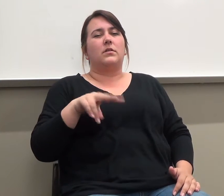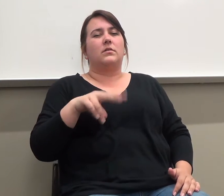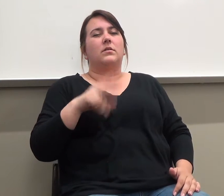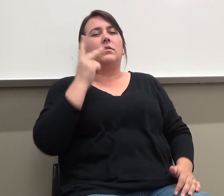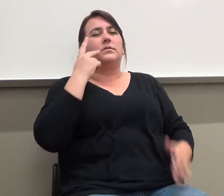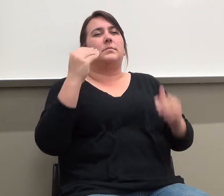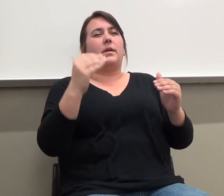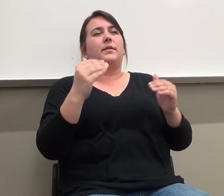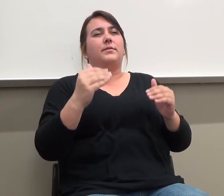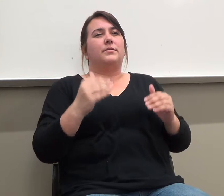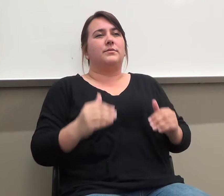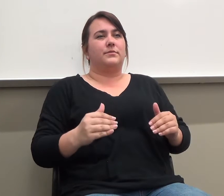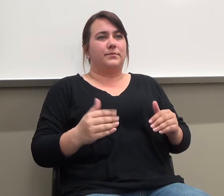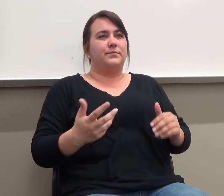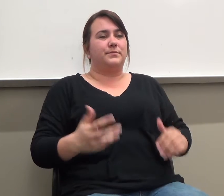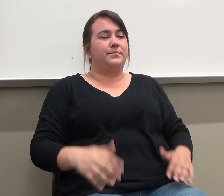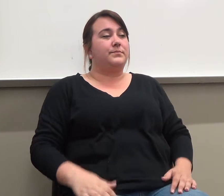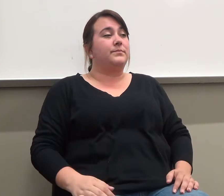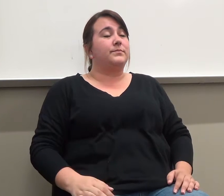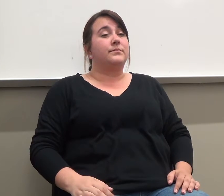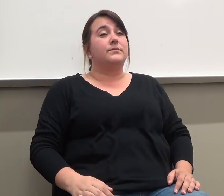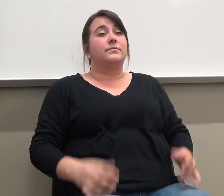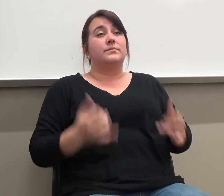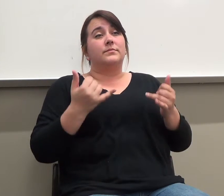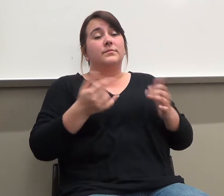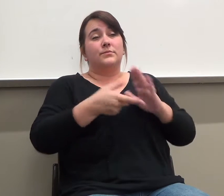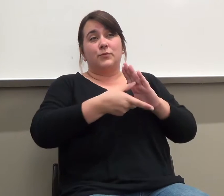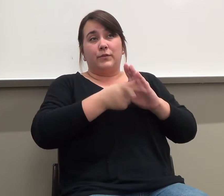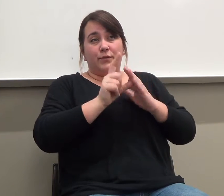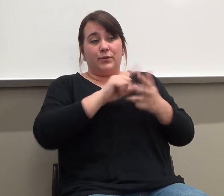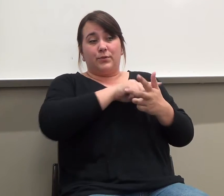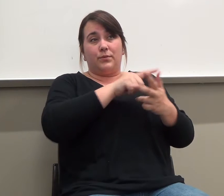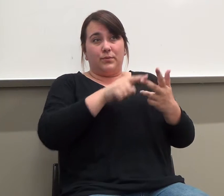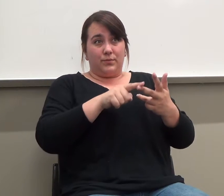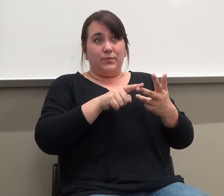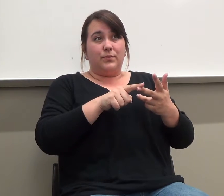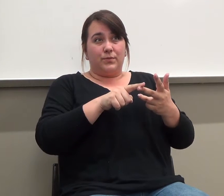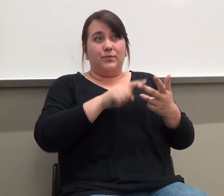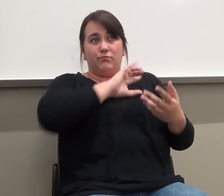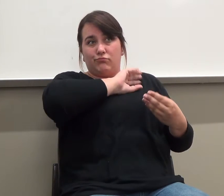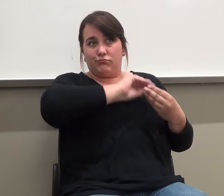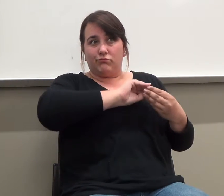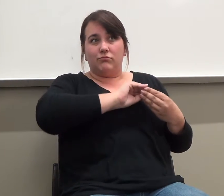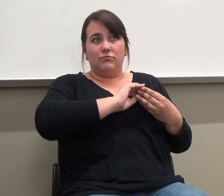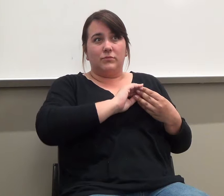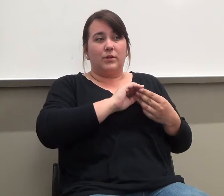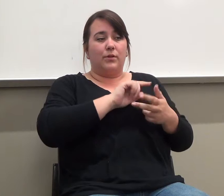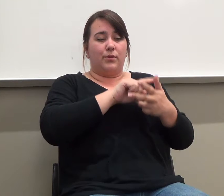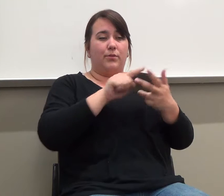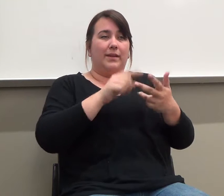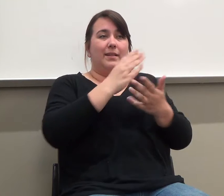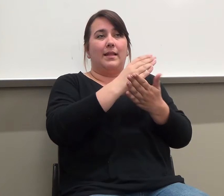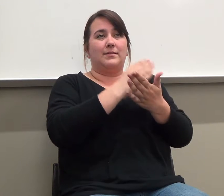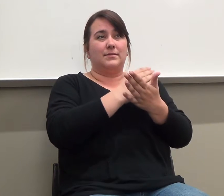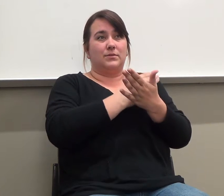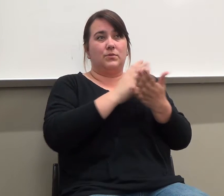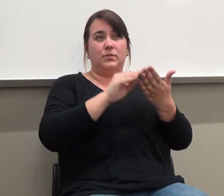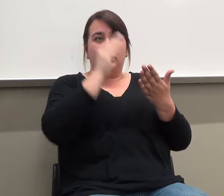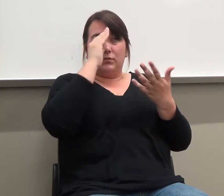So today, we have to review the 3 grammar lessons that we've already covered. Who can